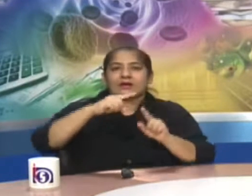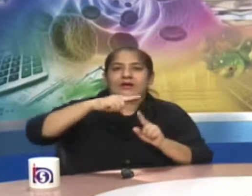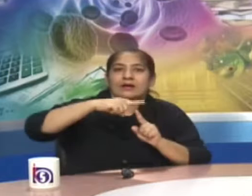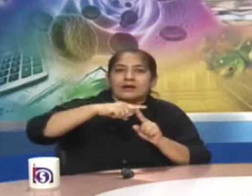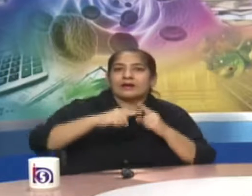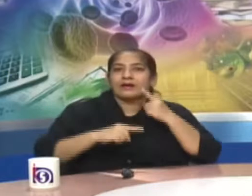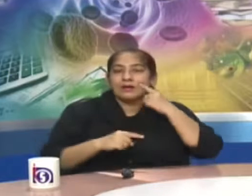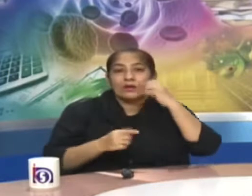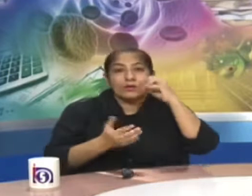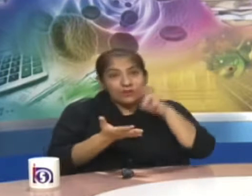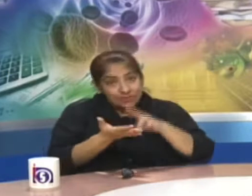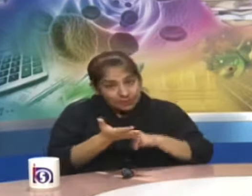And it was started